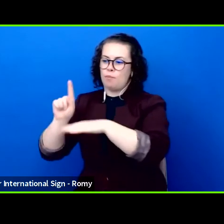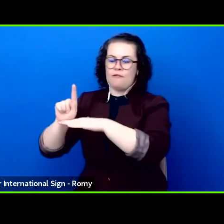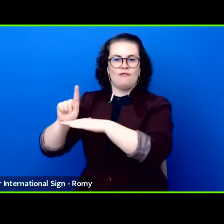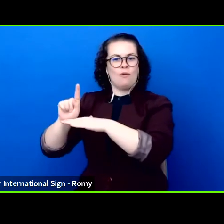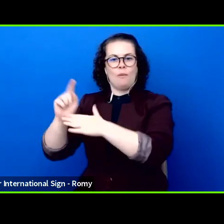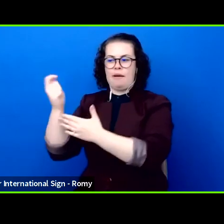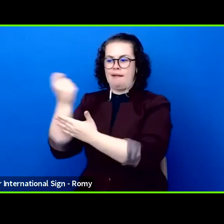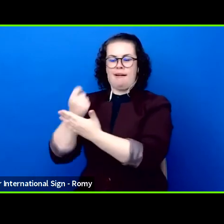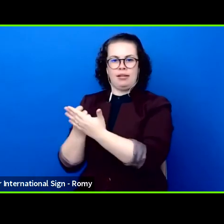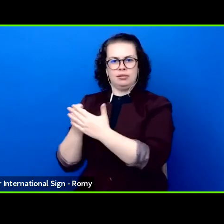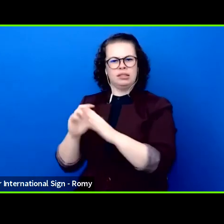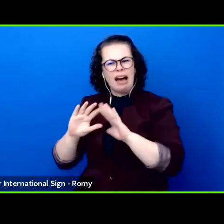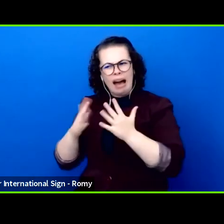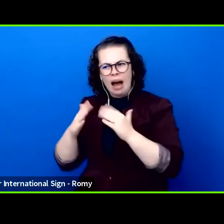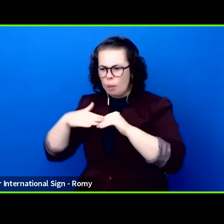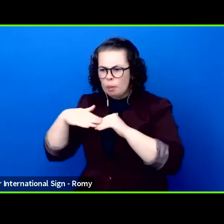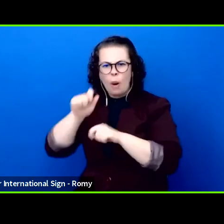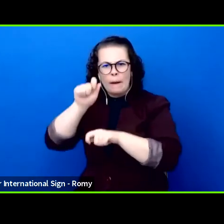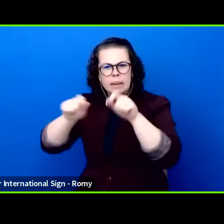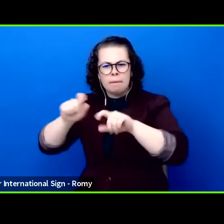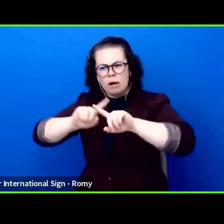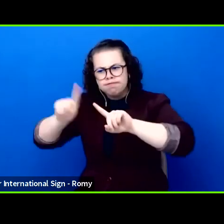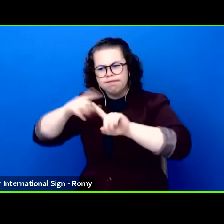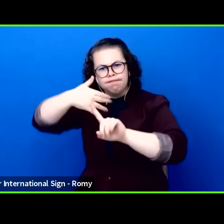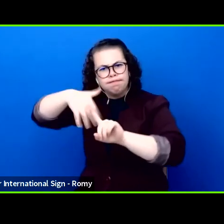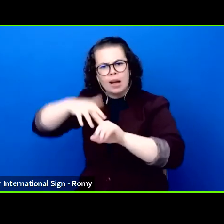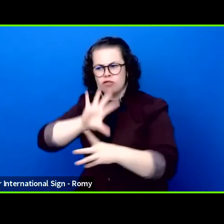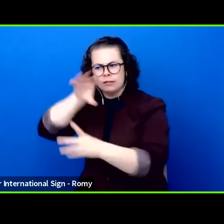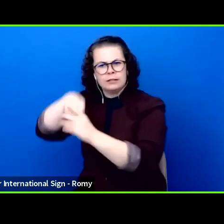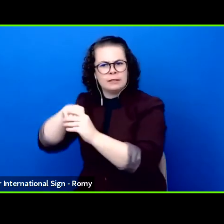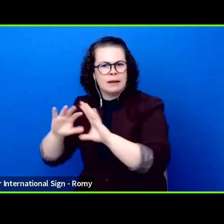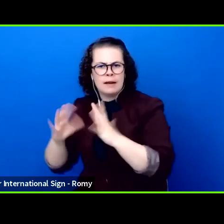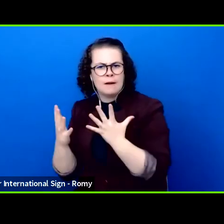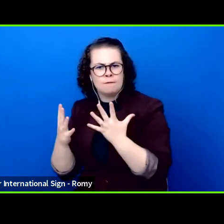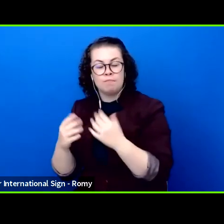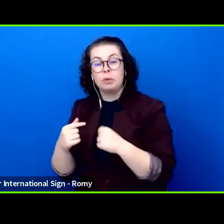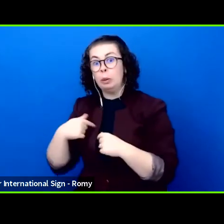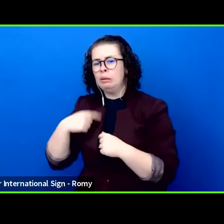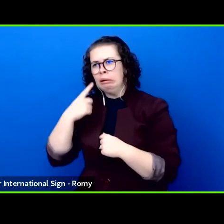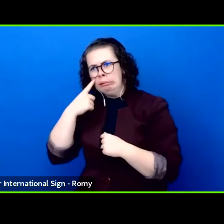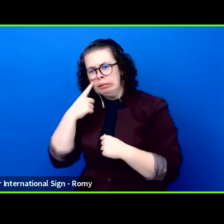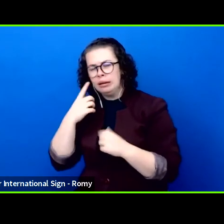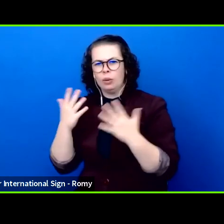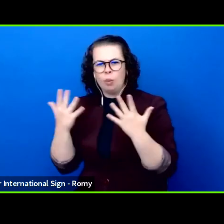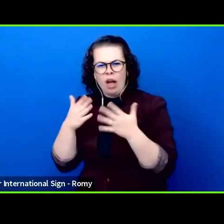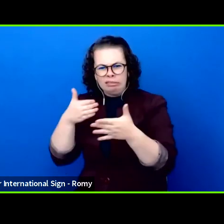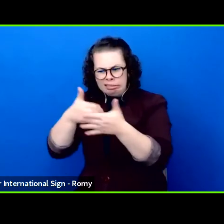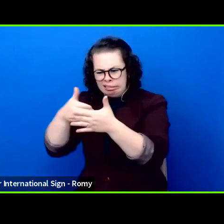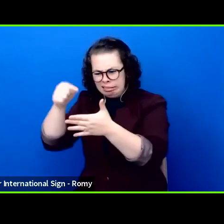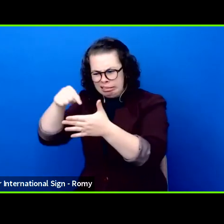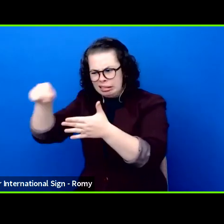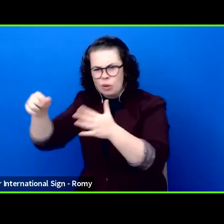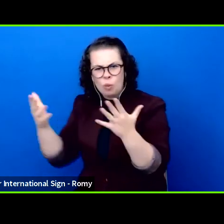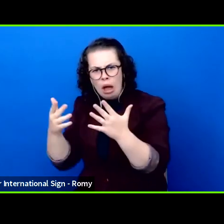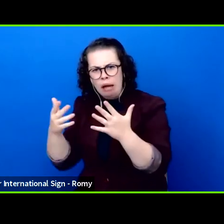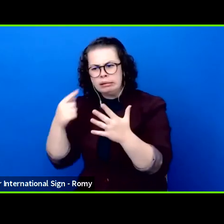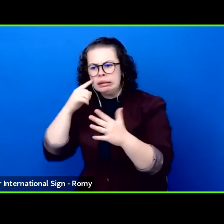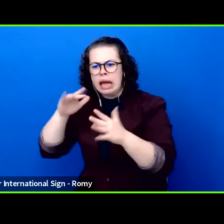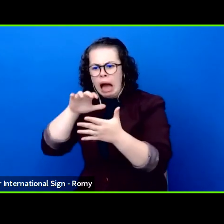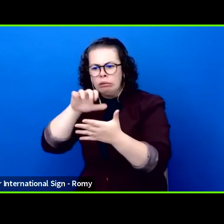inclusive, we ask? We will try to name the challenges and think about funding and policy at Yantas to ensure